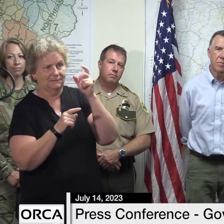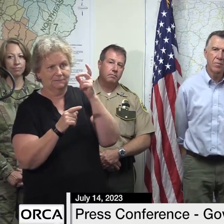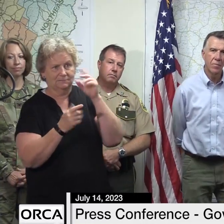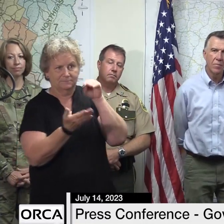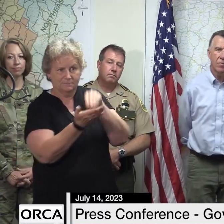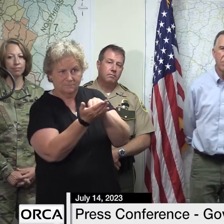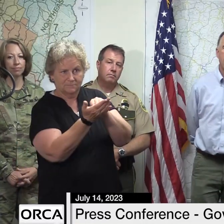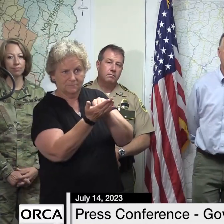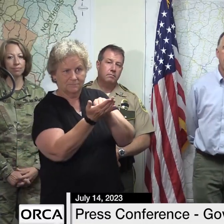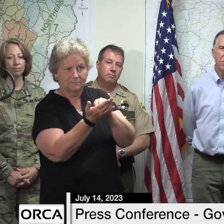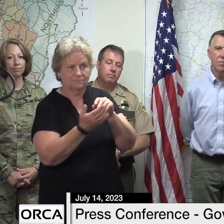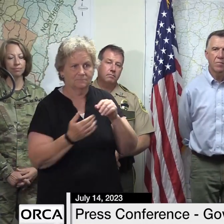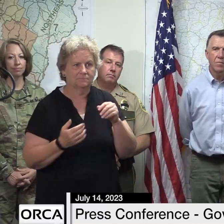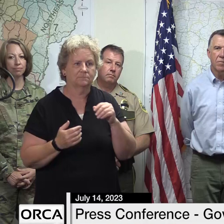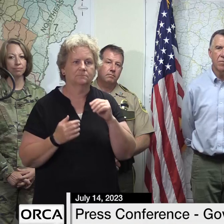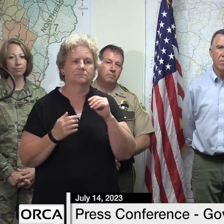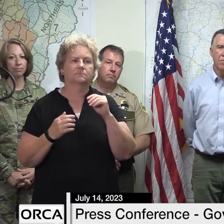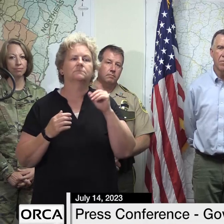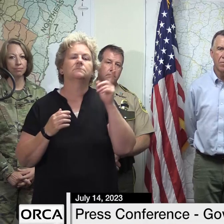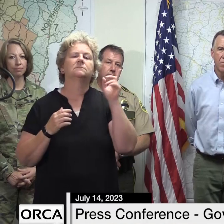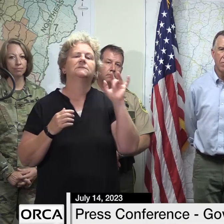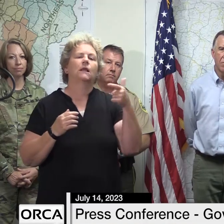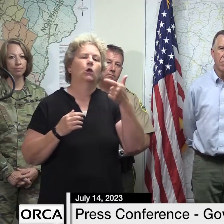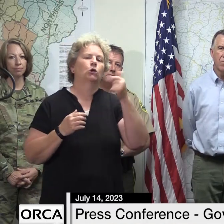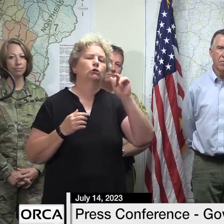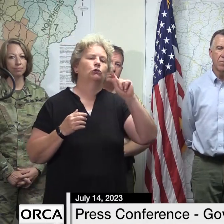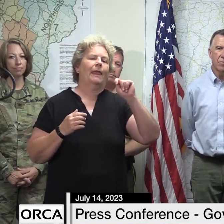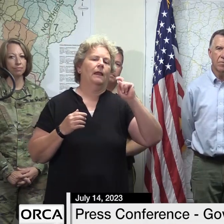about $41,000 for damage to a home and